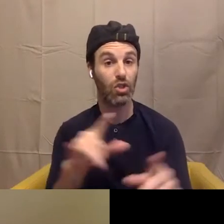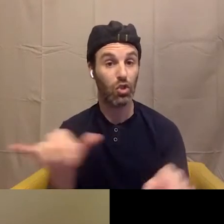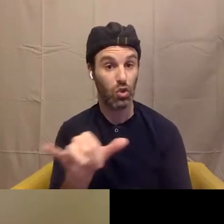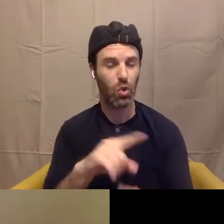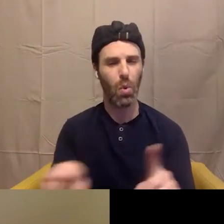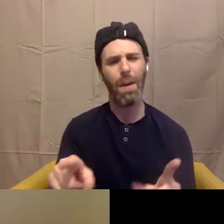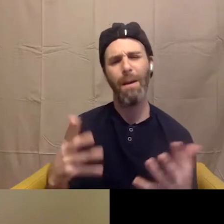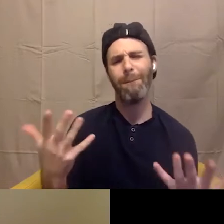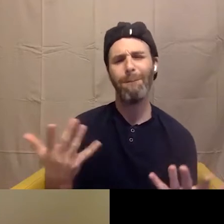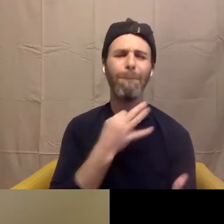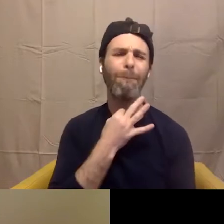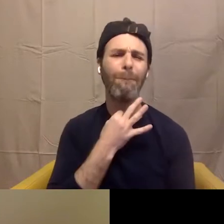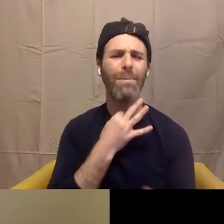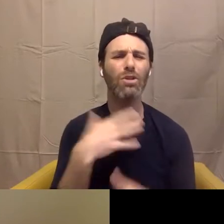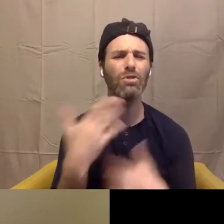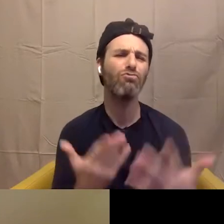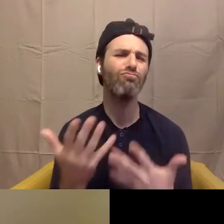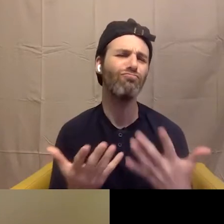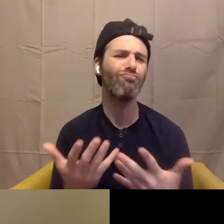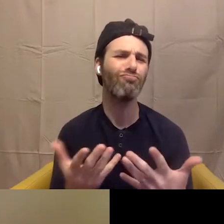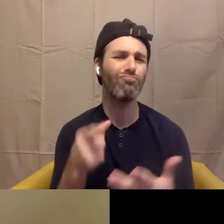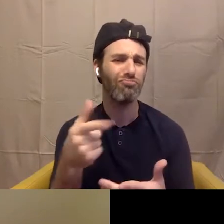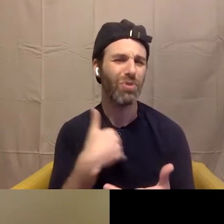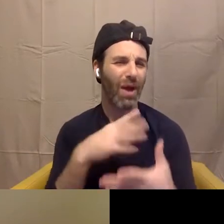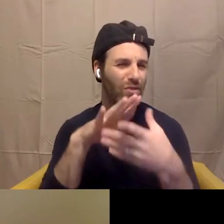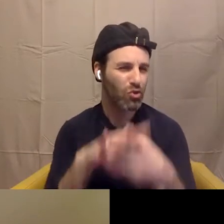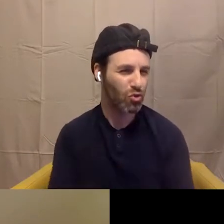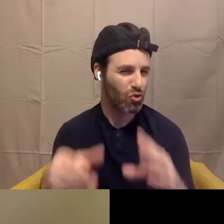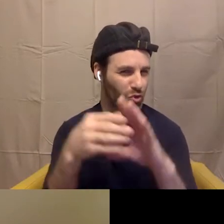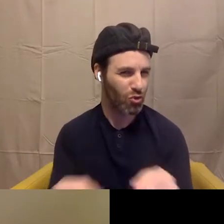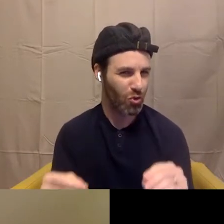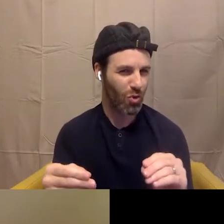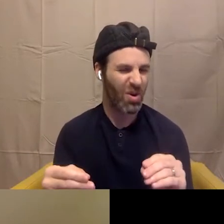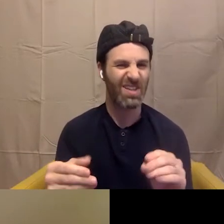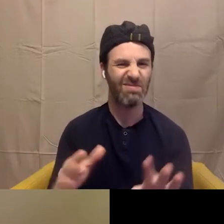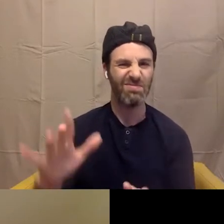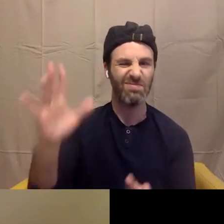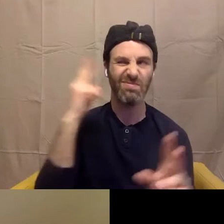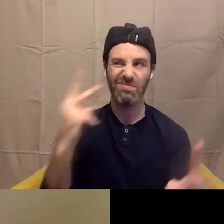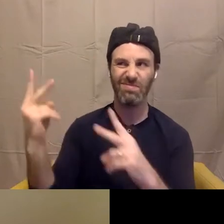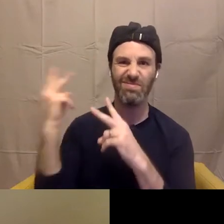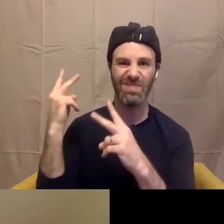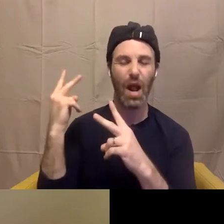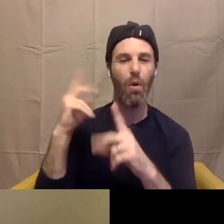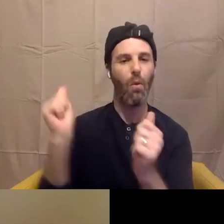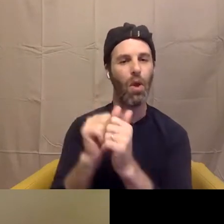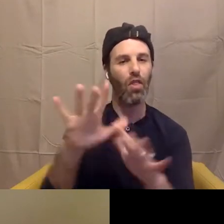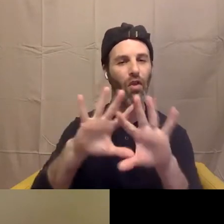is whether or not you have a story that you can think of a time when you feel like with your own family where you messed up or you feel like